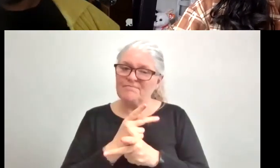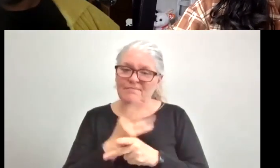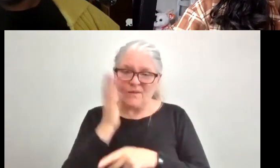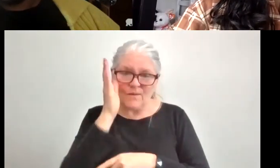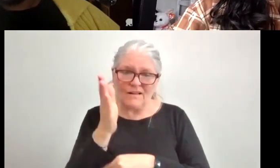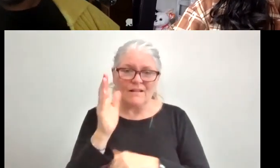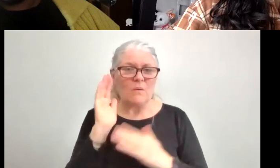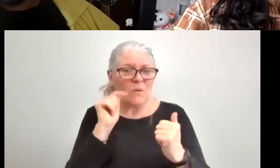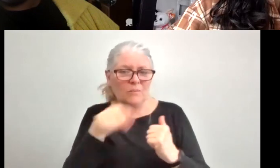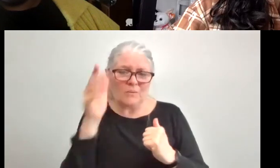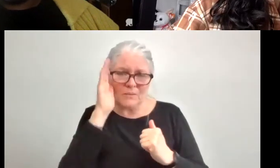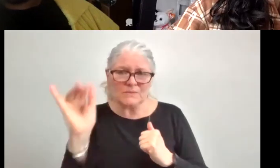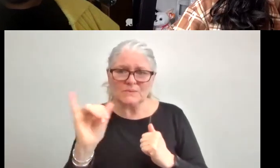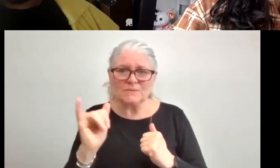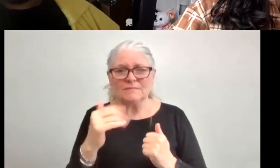one.